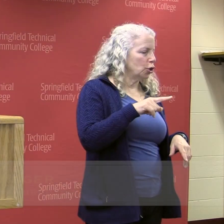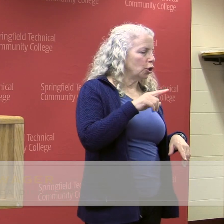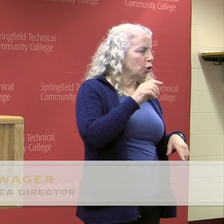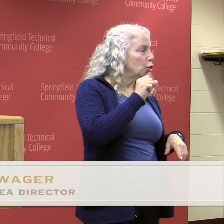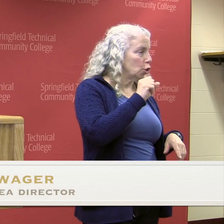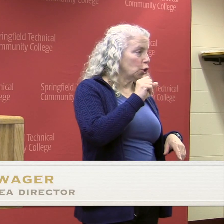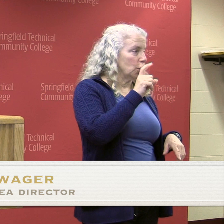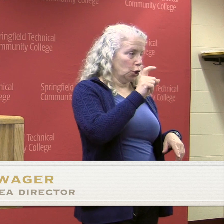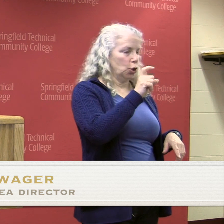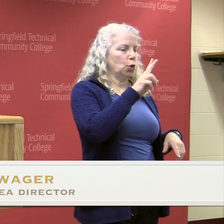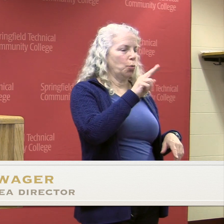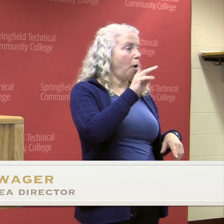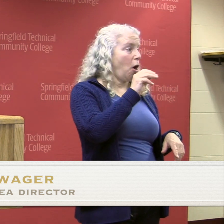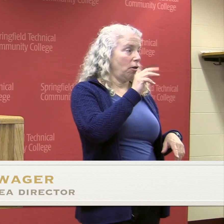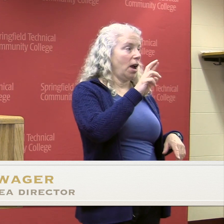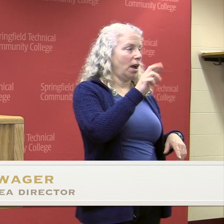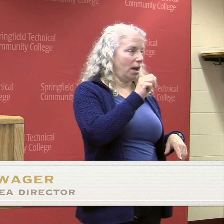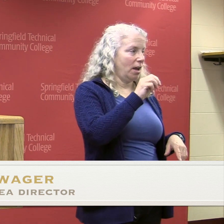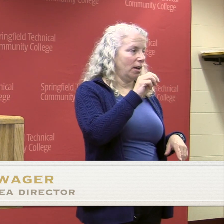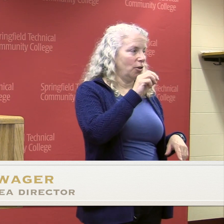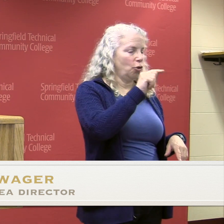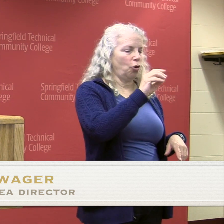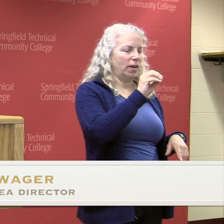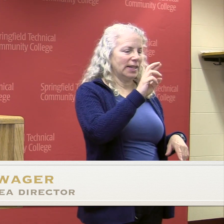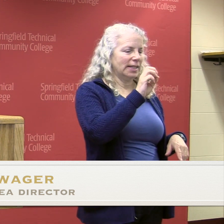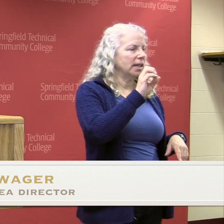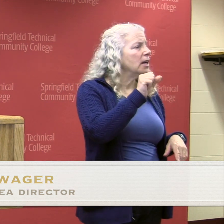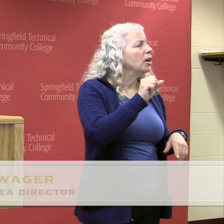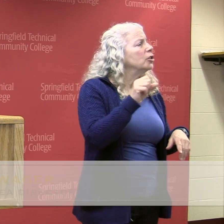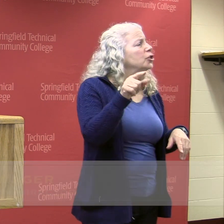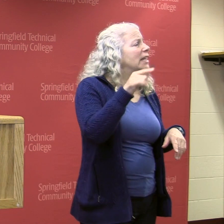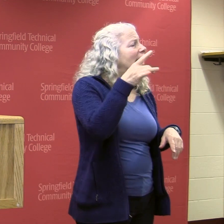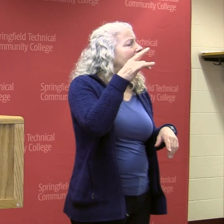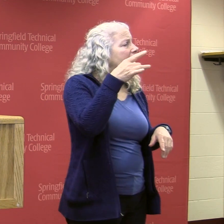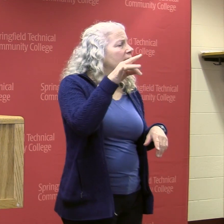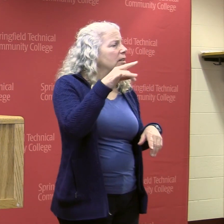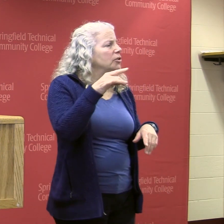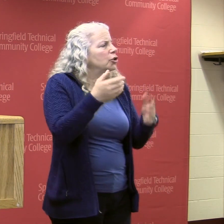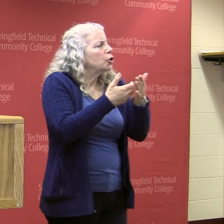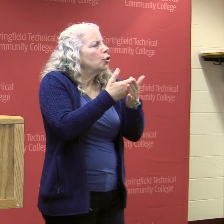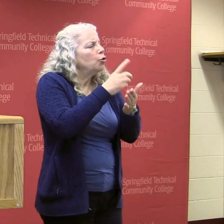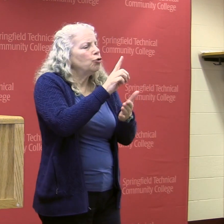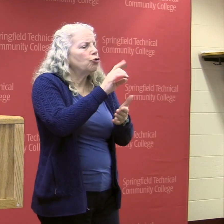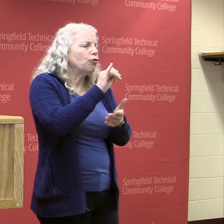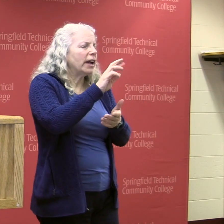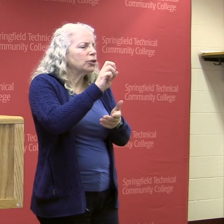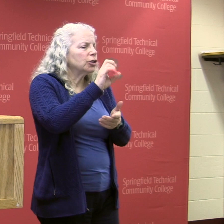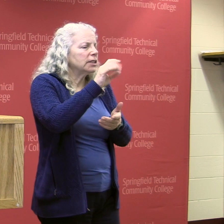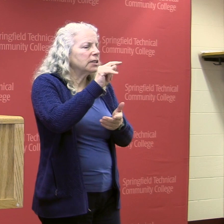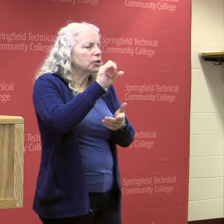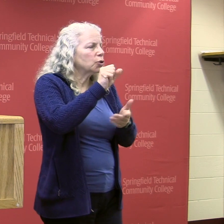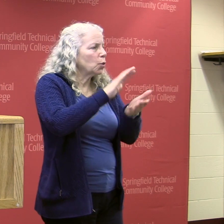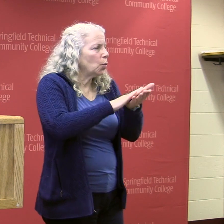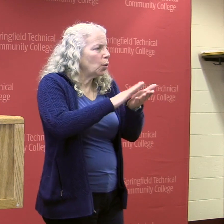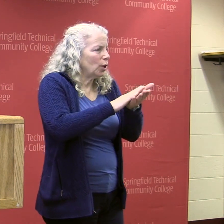Xiomara is 18 years old. She's a senior at New Direction School, and she'll be graduating with high honors in June.